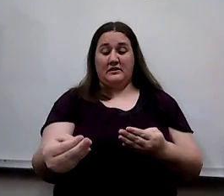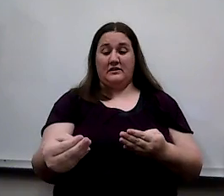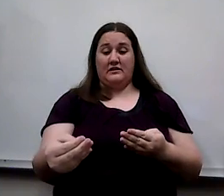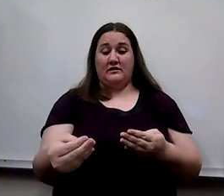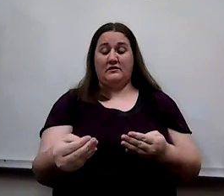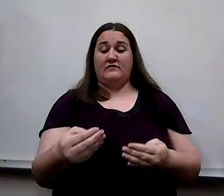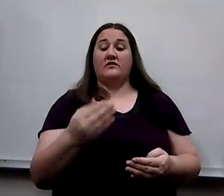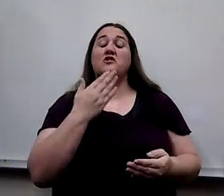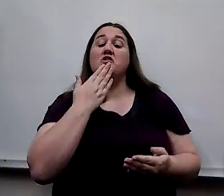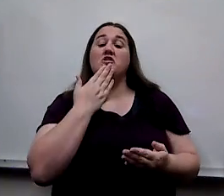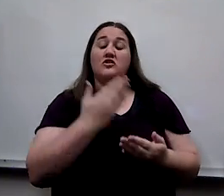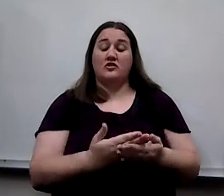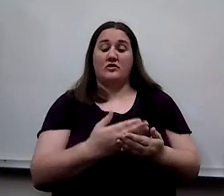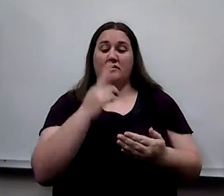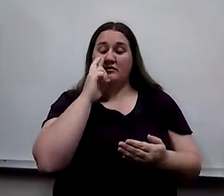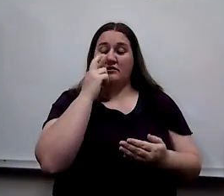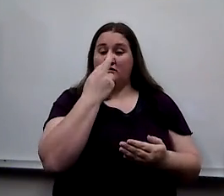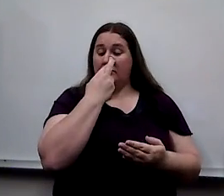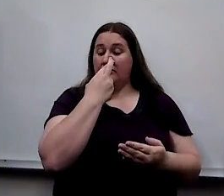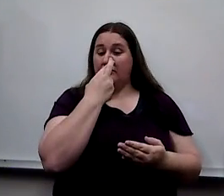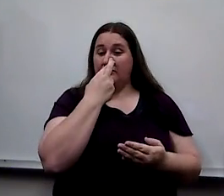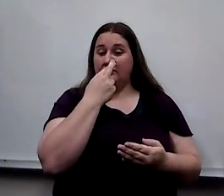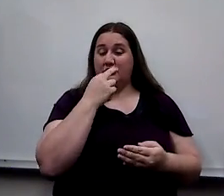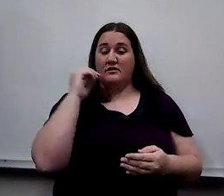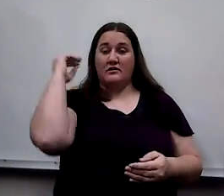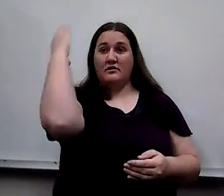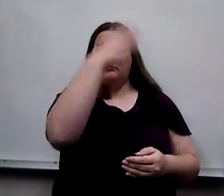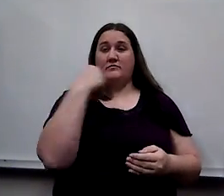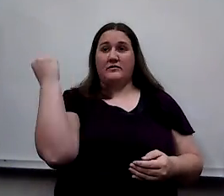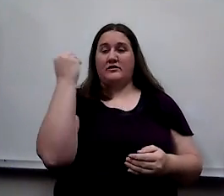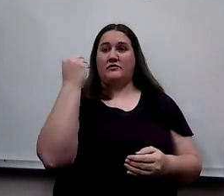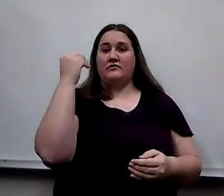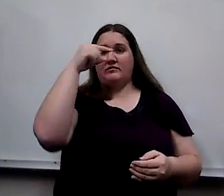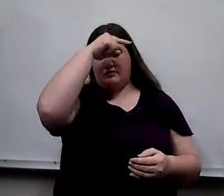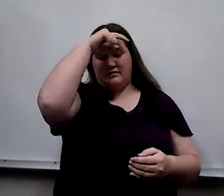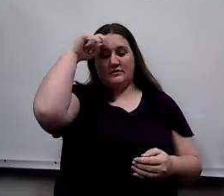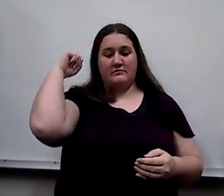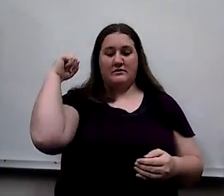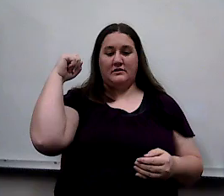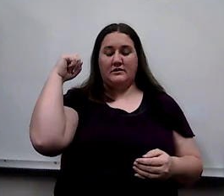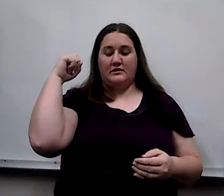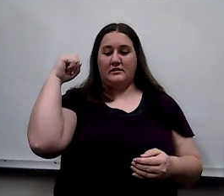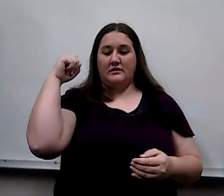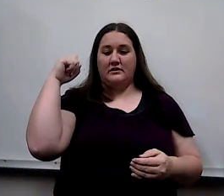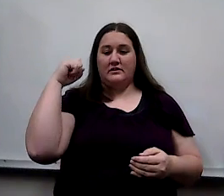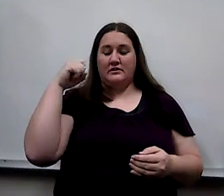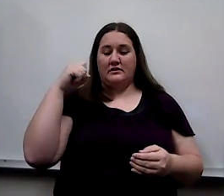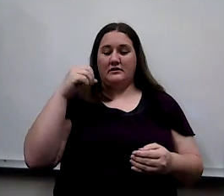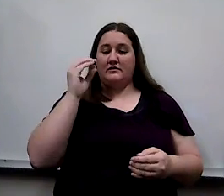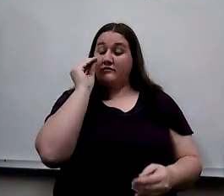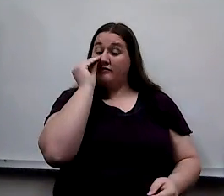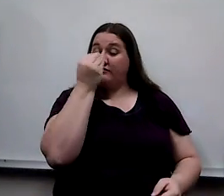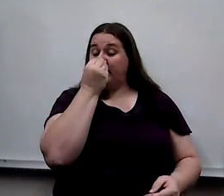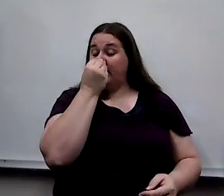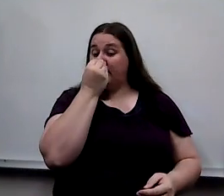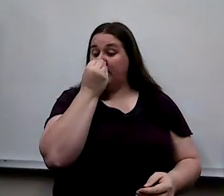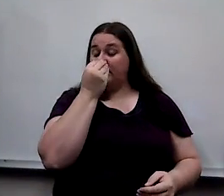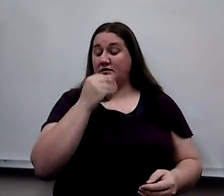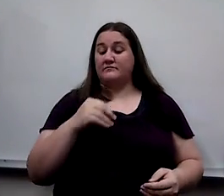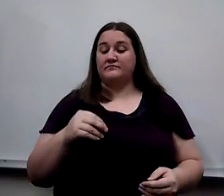display. Many people have shifted away from roses because their plants become sick. If you listen